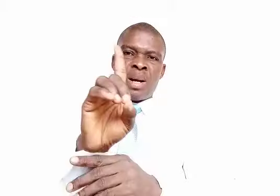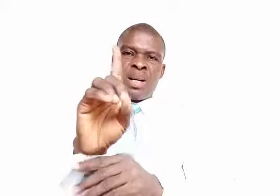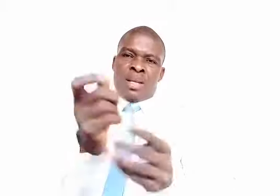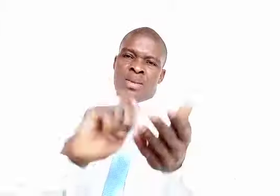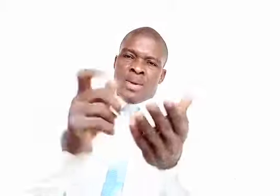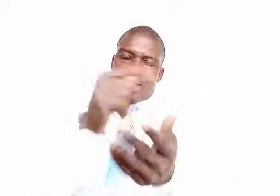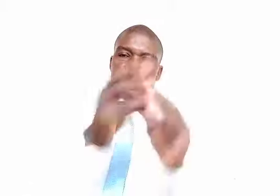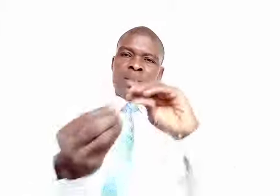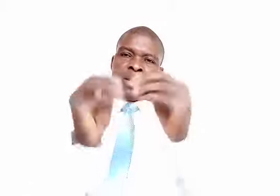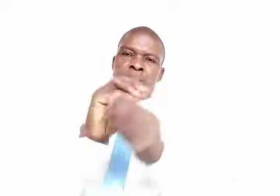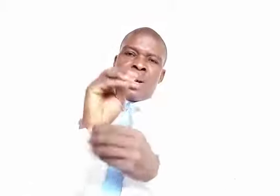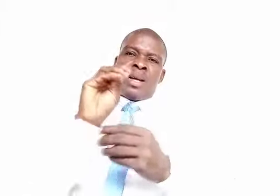number